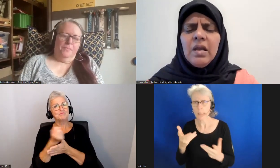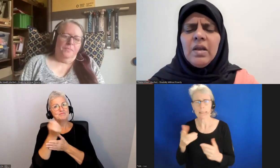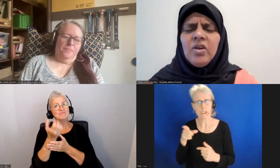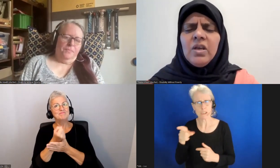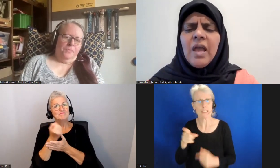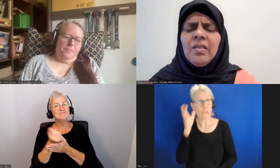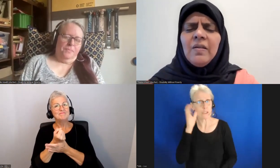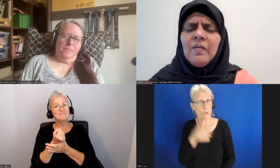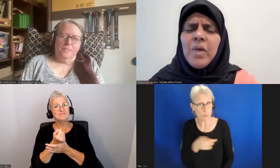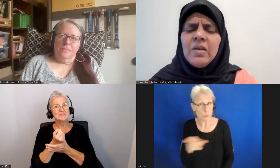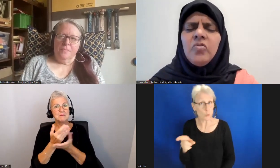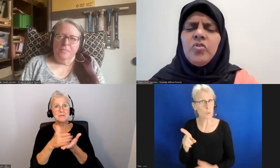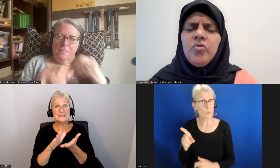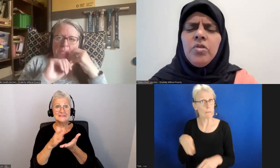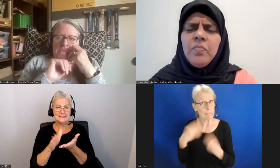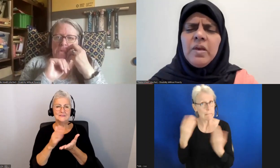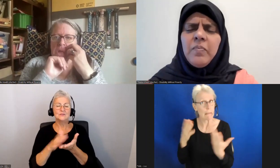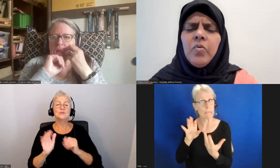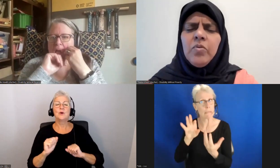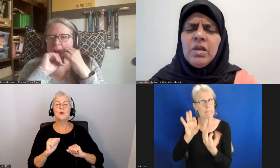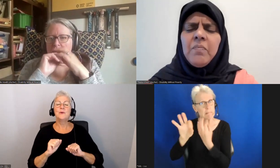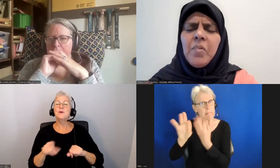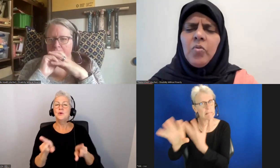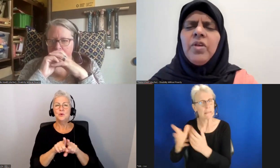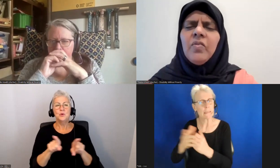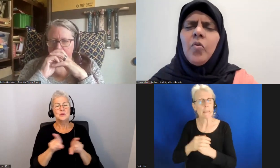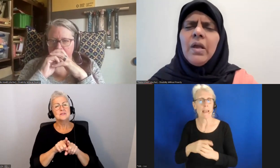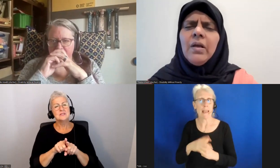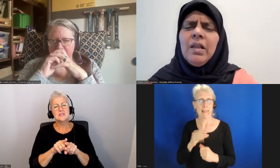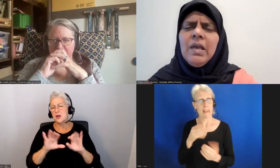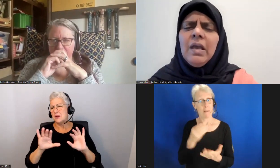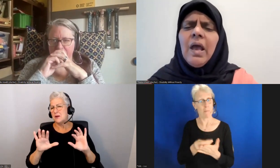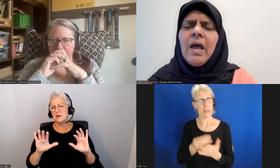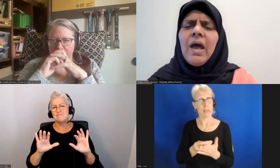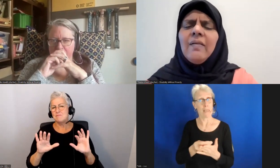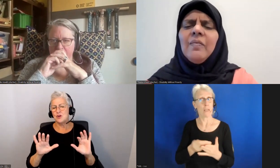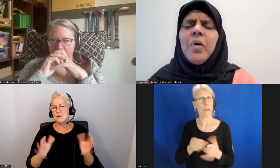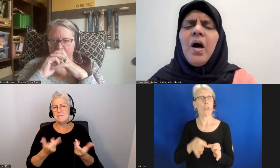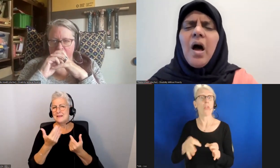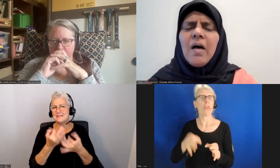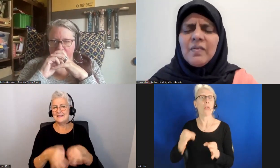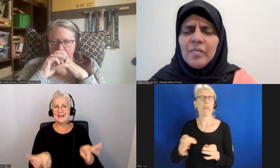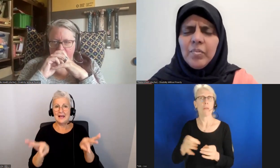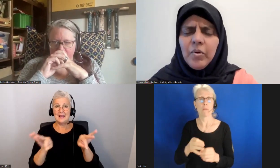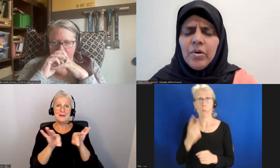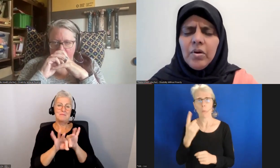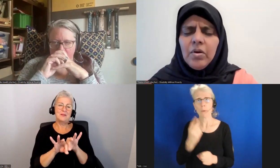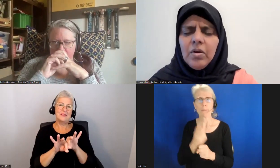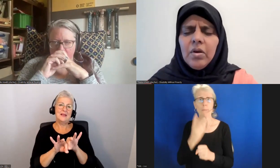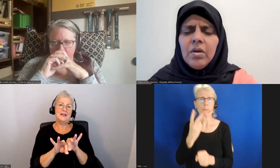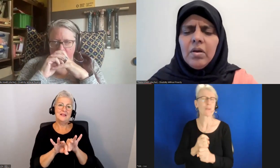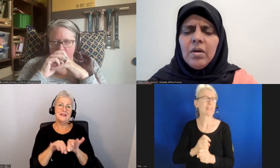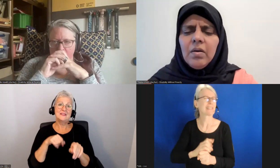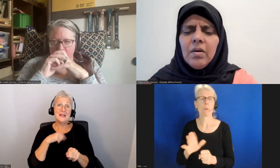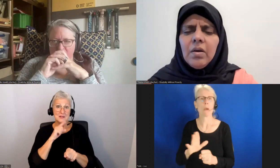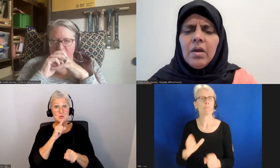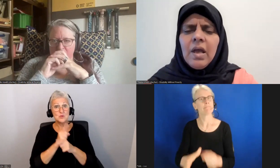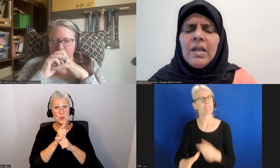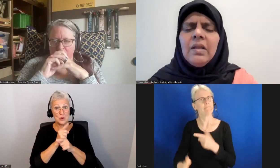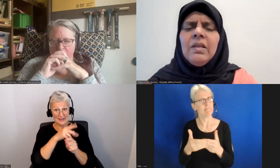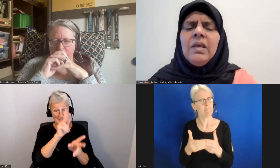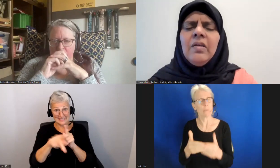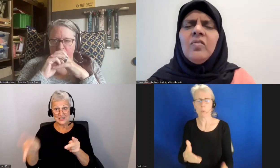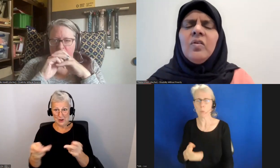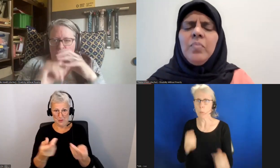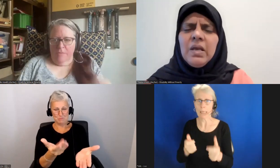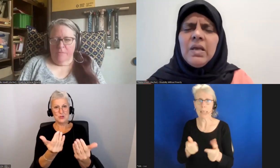important it is to get this money to the people who need it most as quickly as possible.